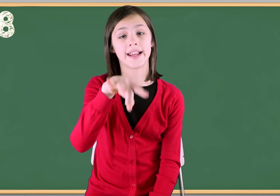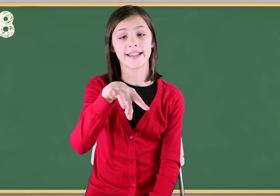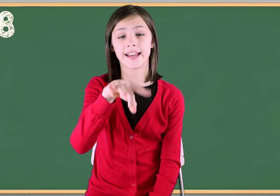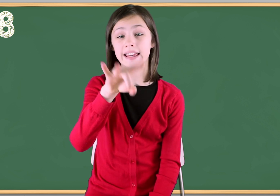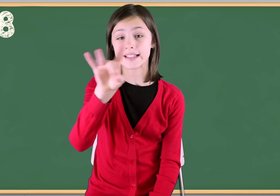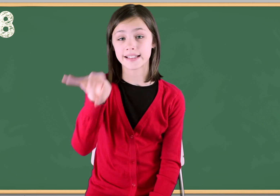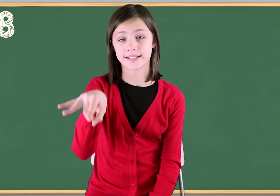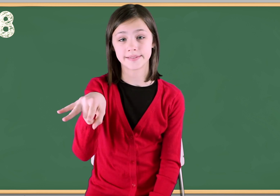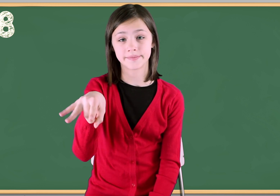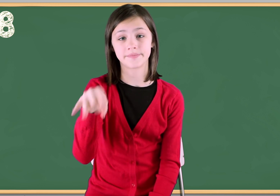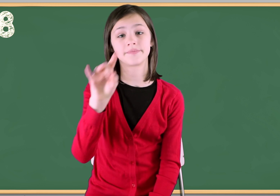88,